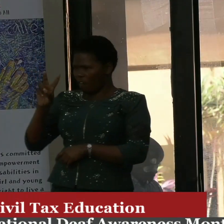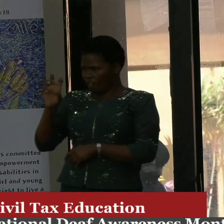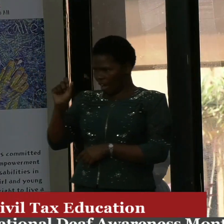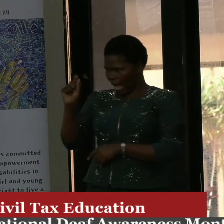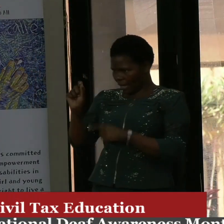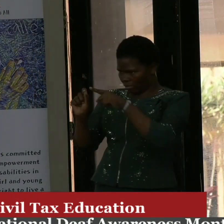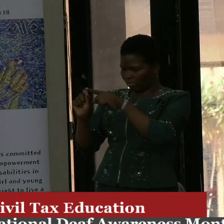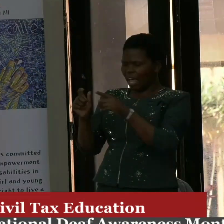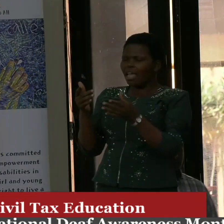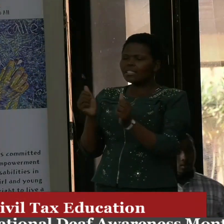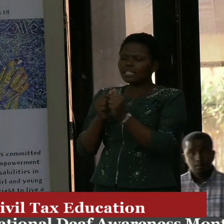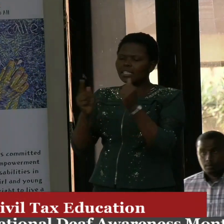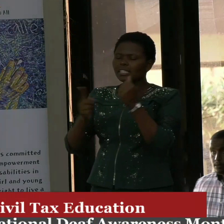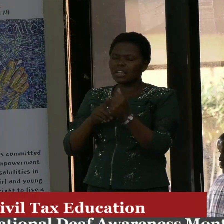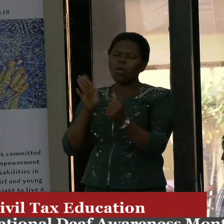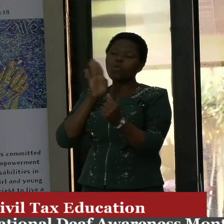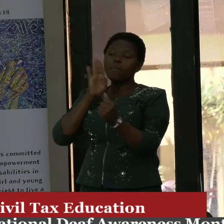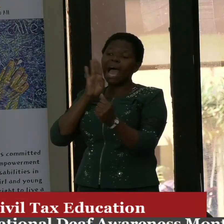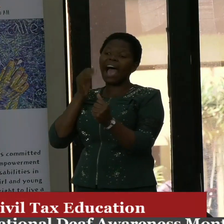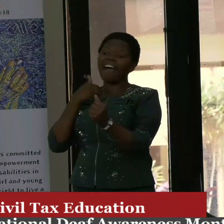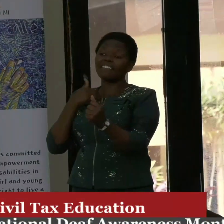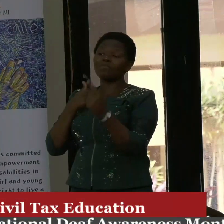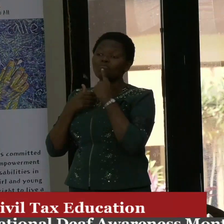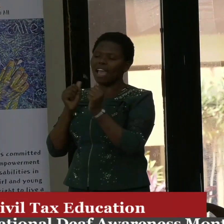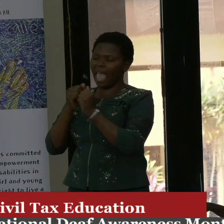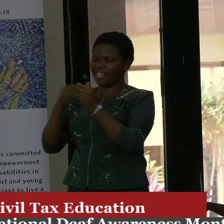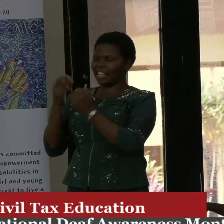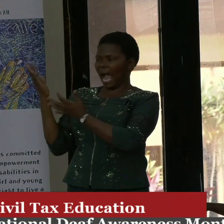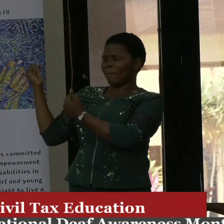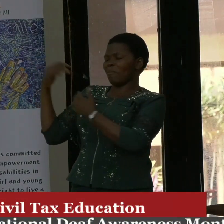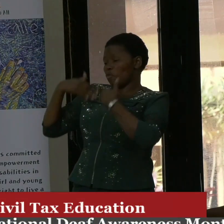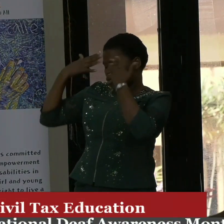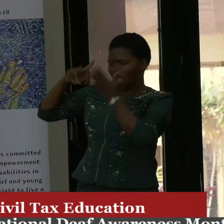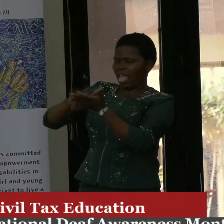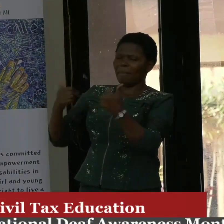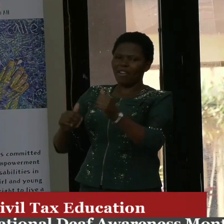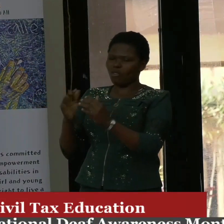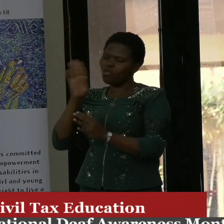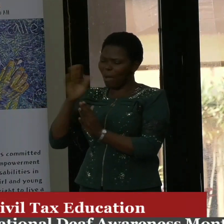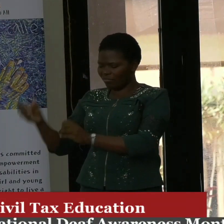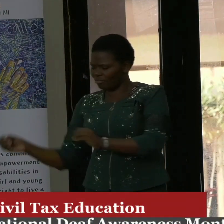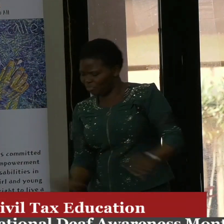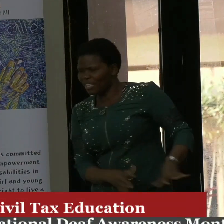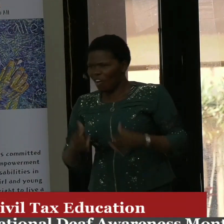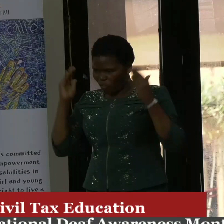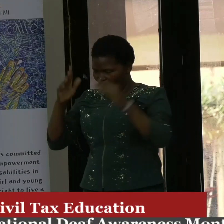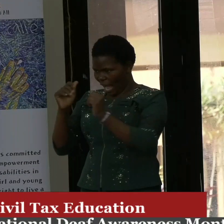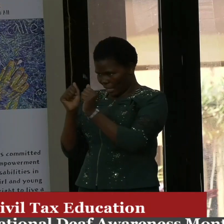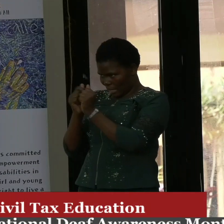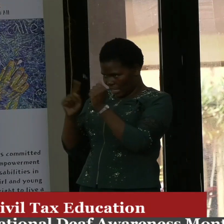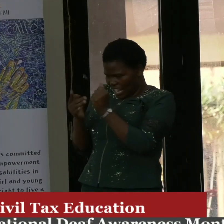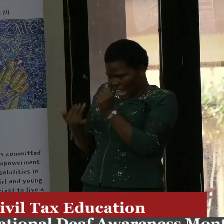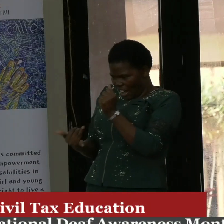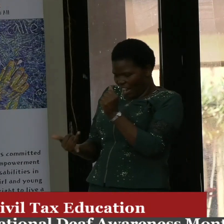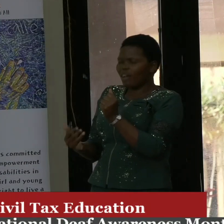things are not the same. I would like to know regarding VAT, it says that since it's 16, the rumor said